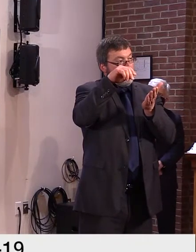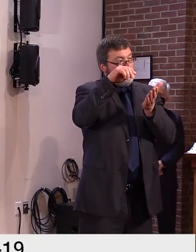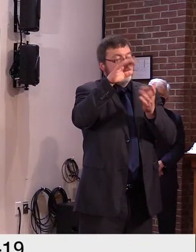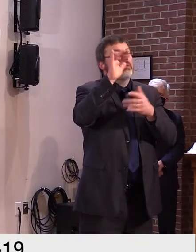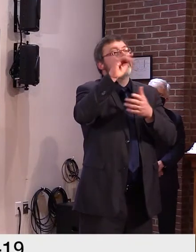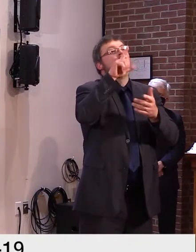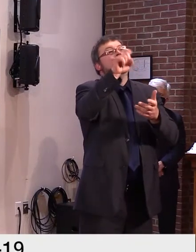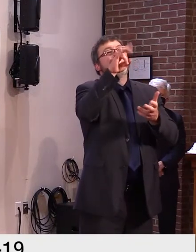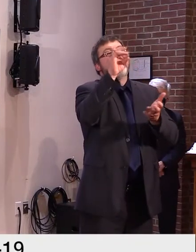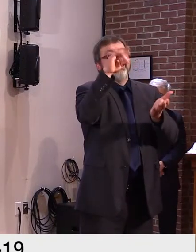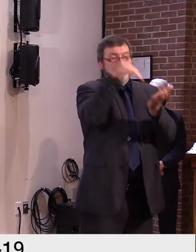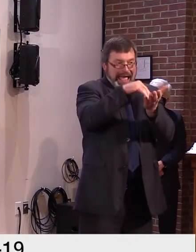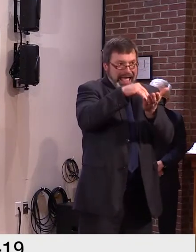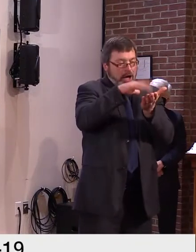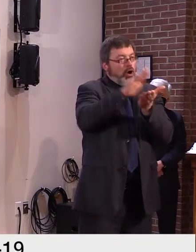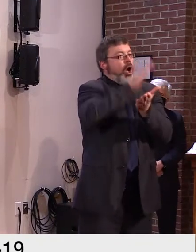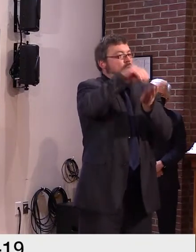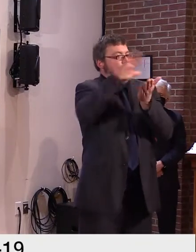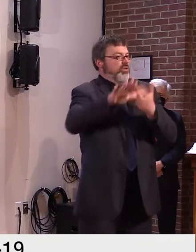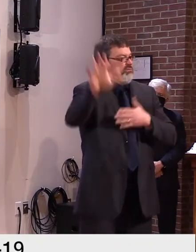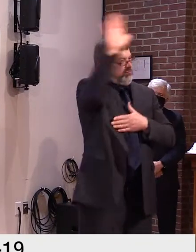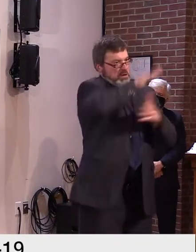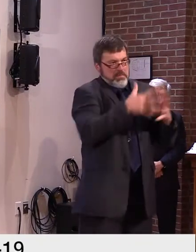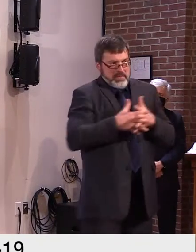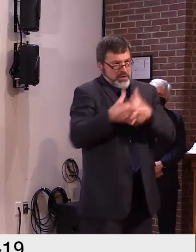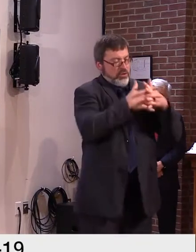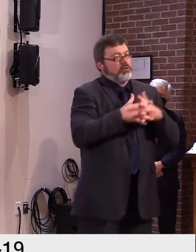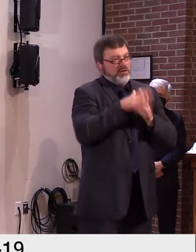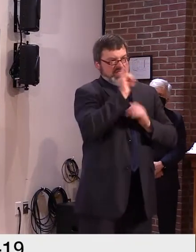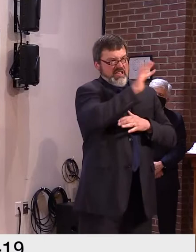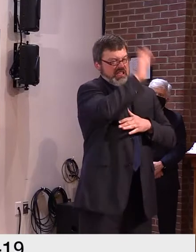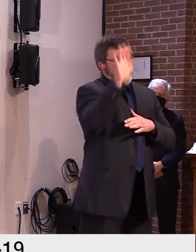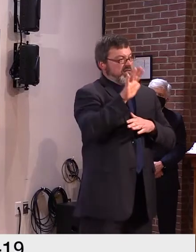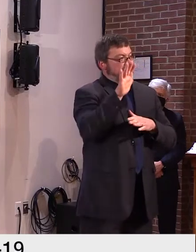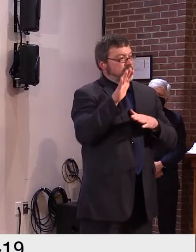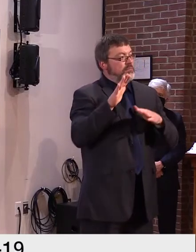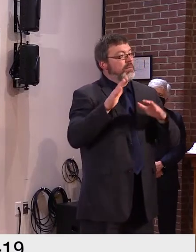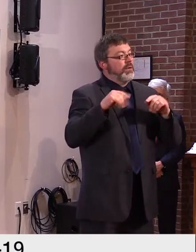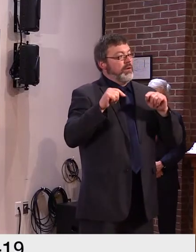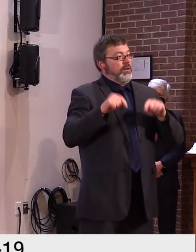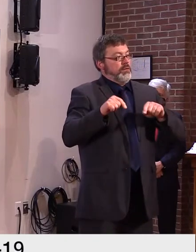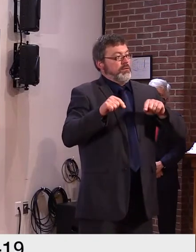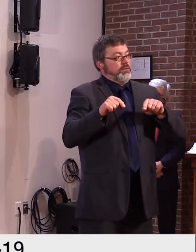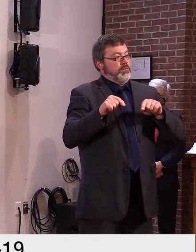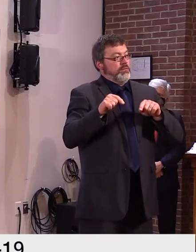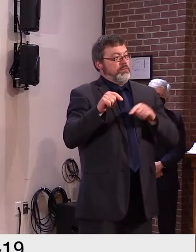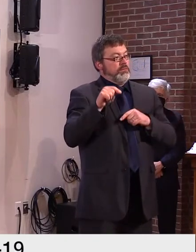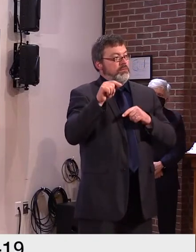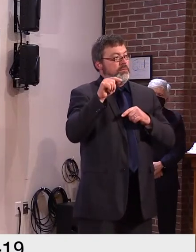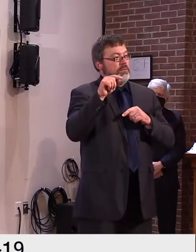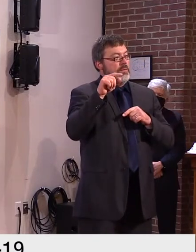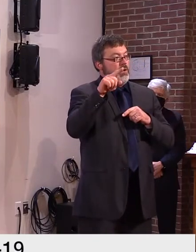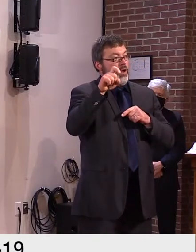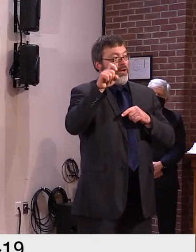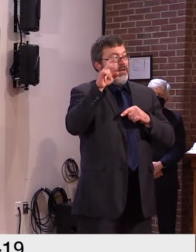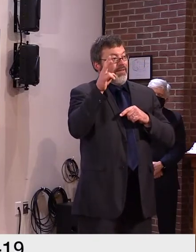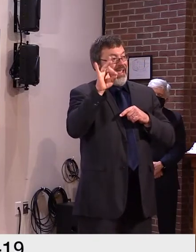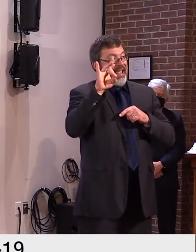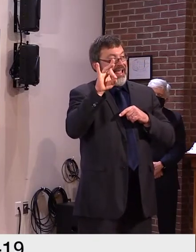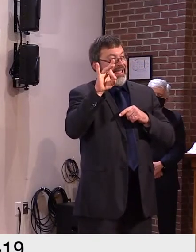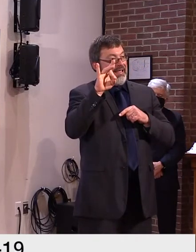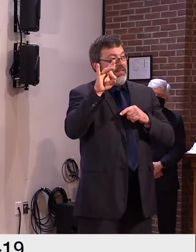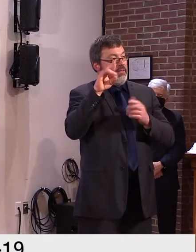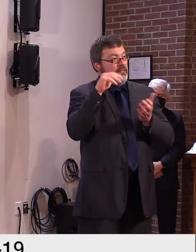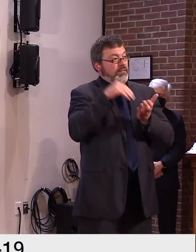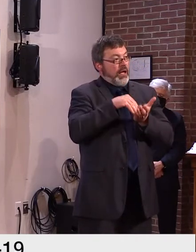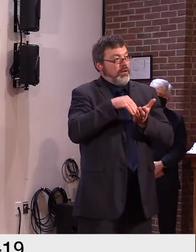though we continue to follow a number of small number incidents, the one I will focus on again this morning